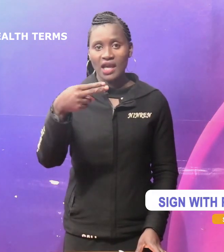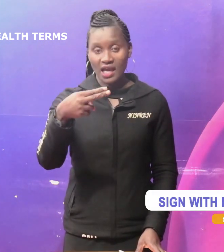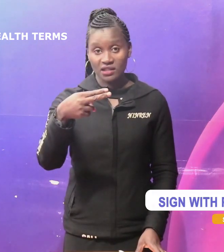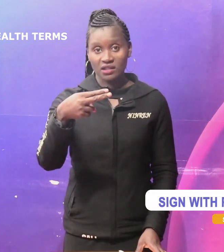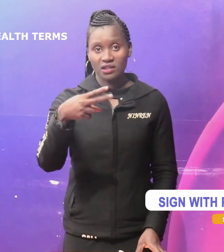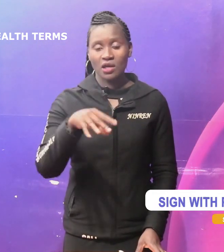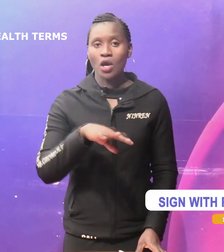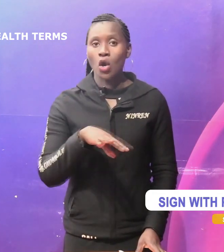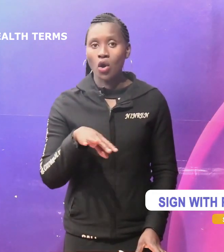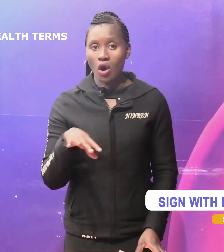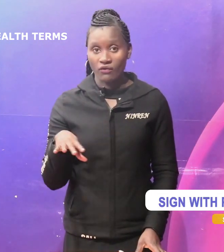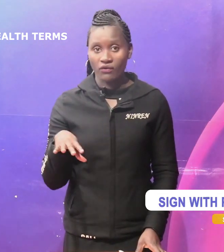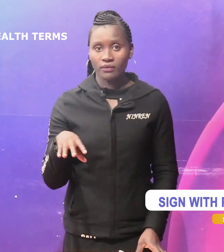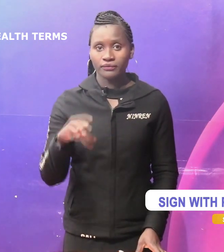C-O-U-G-H, cough.